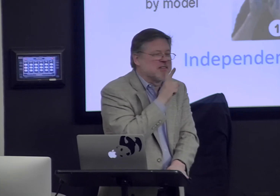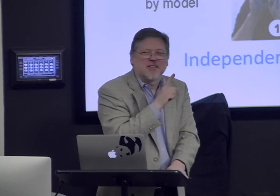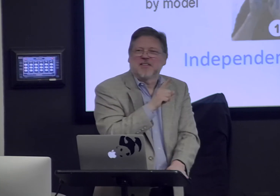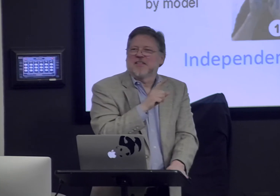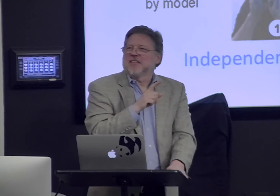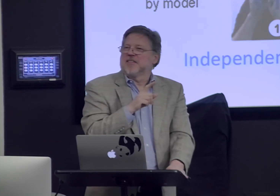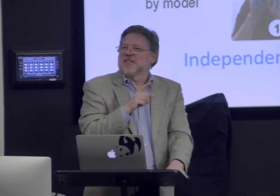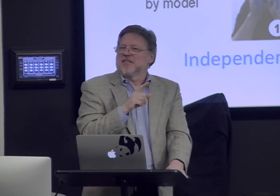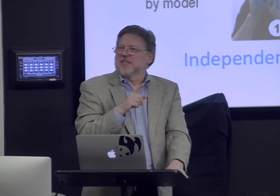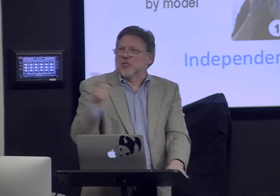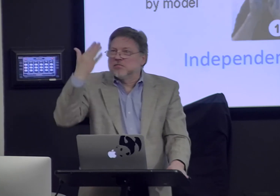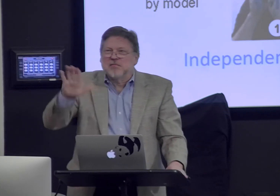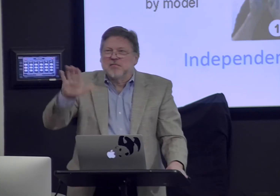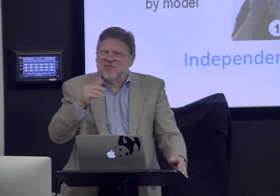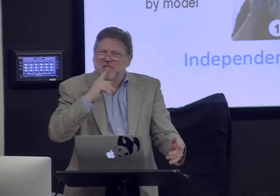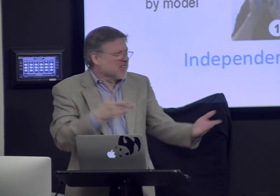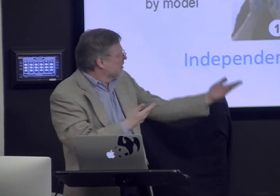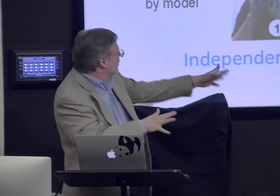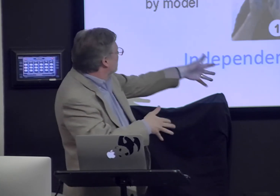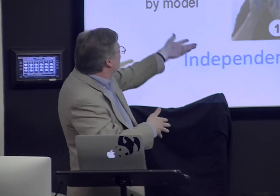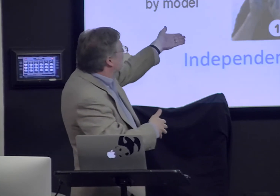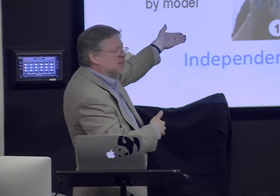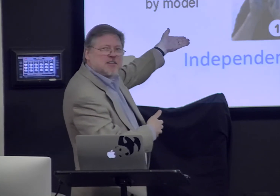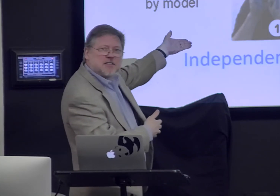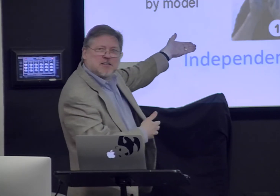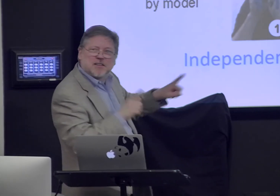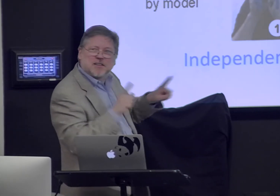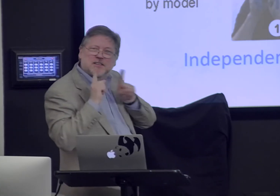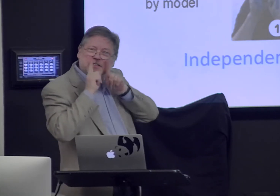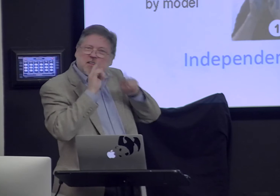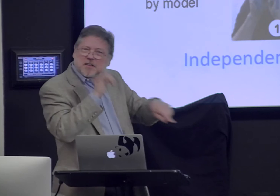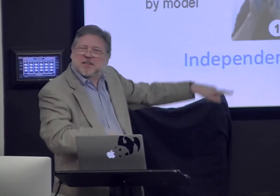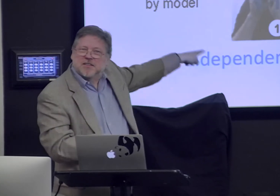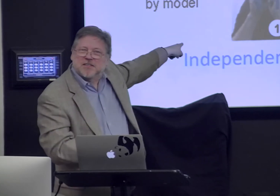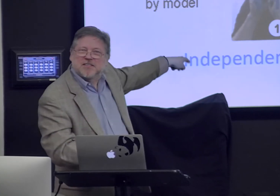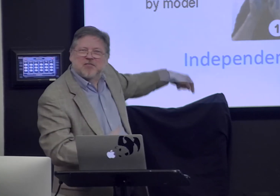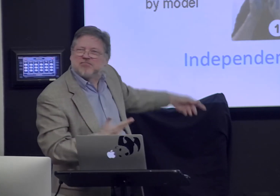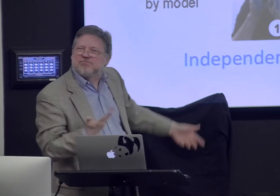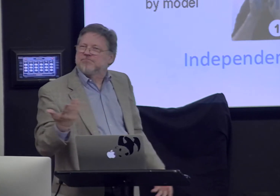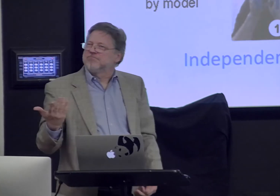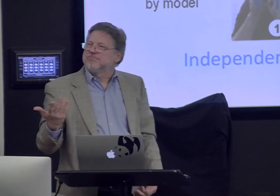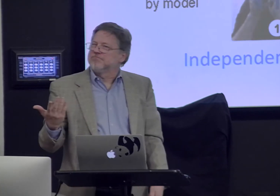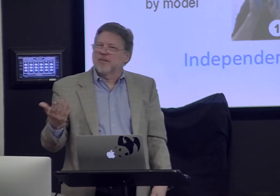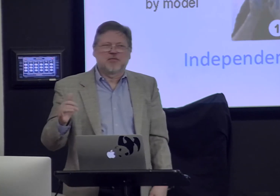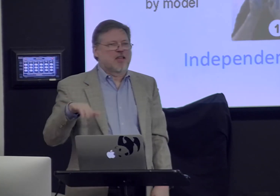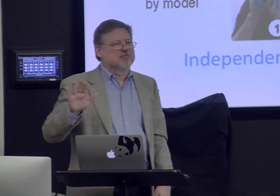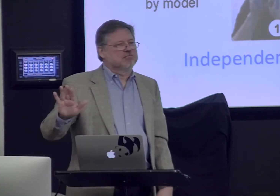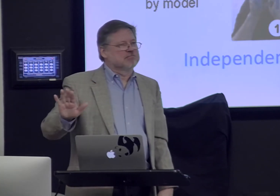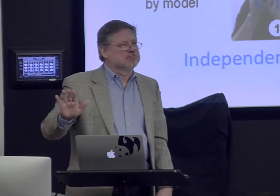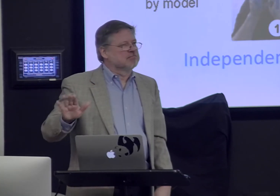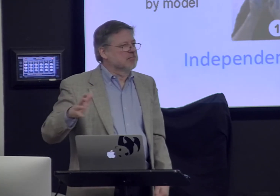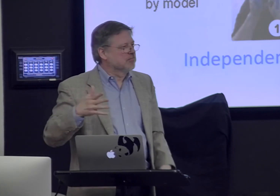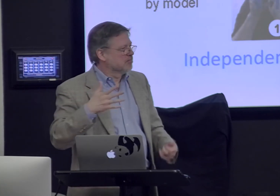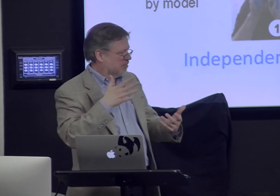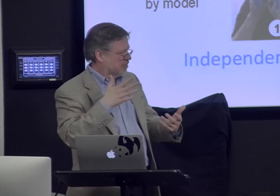this. And they didn't realize at all that that was a remnant